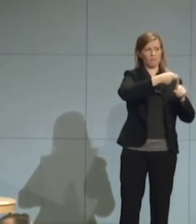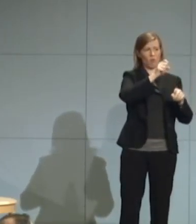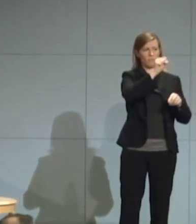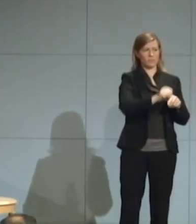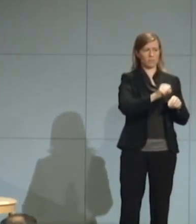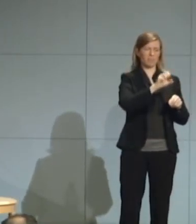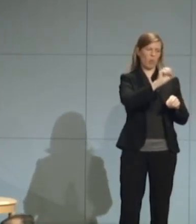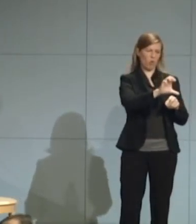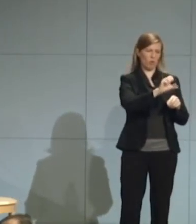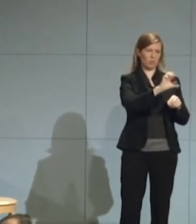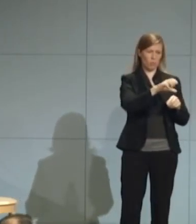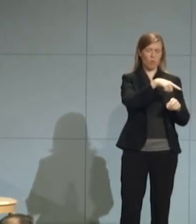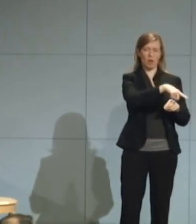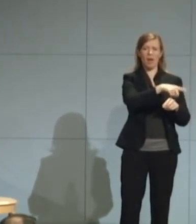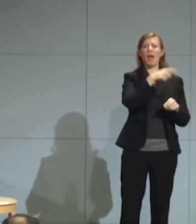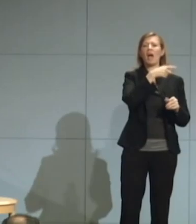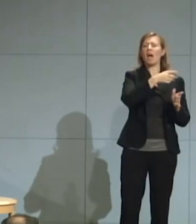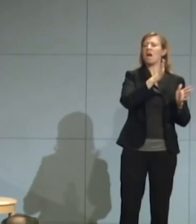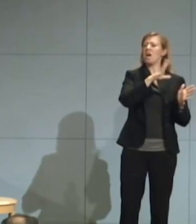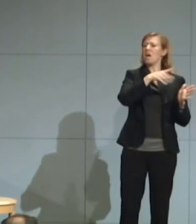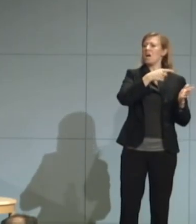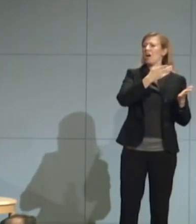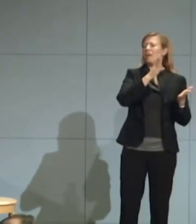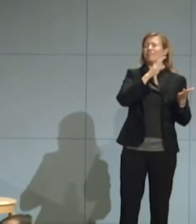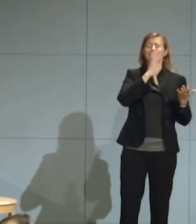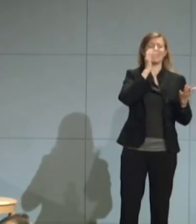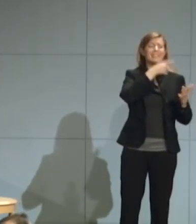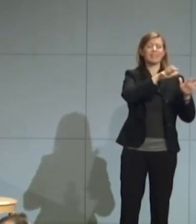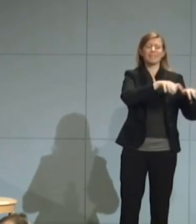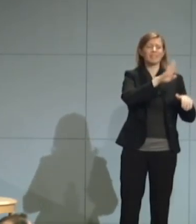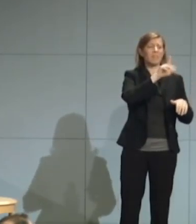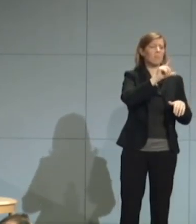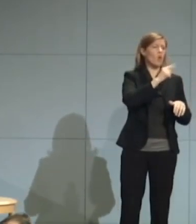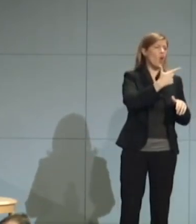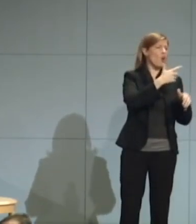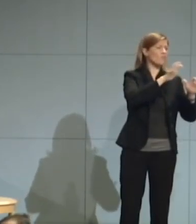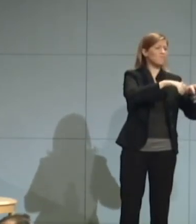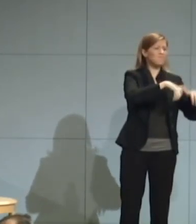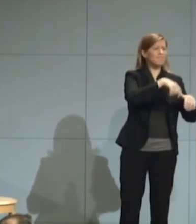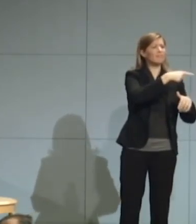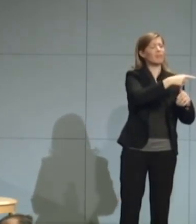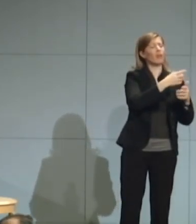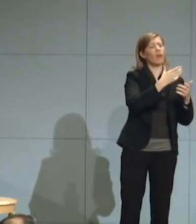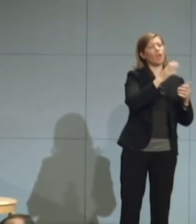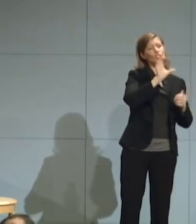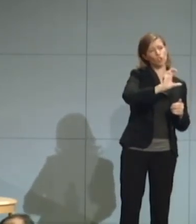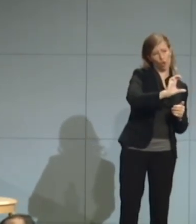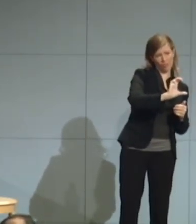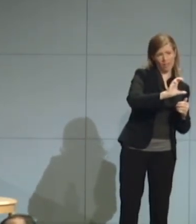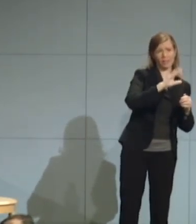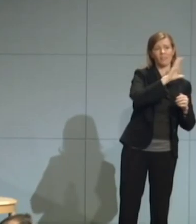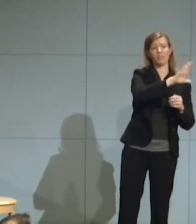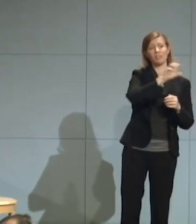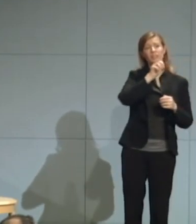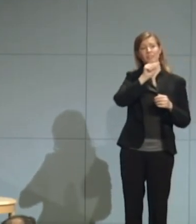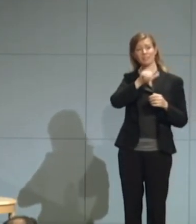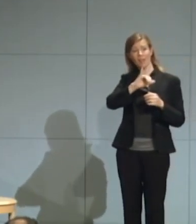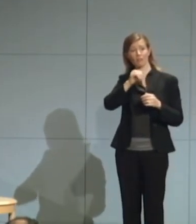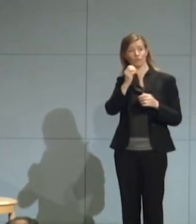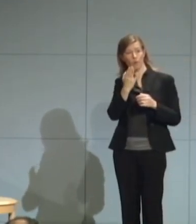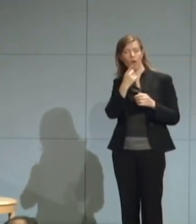over 150 years ago in his speech, "What to the Slave is the 4th of July," in which he made basically the same